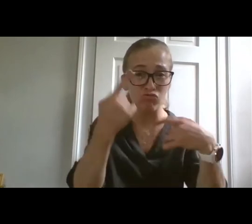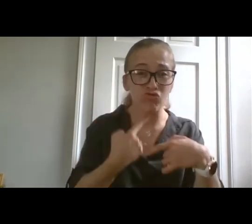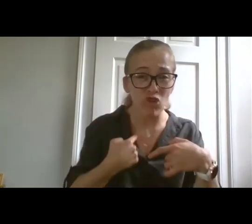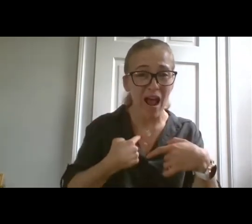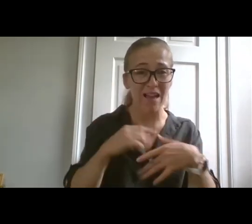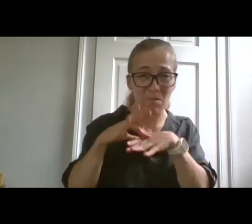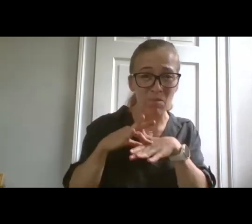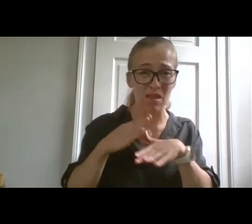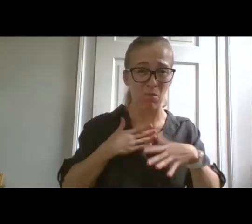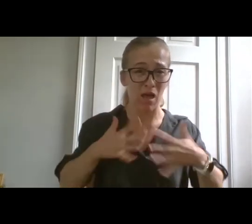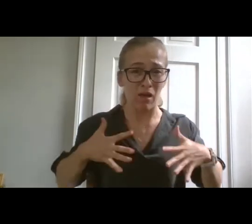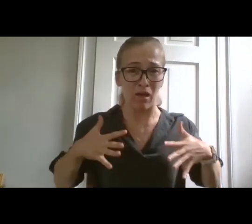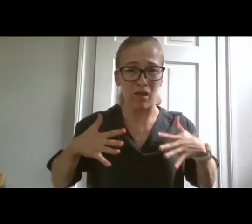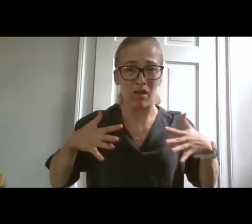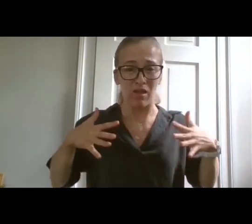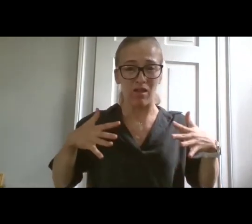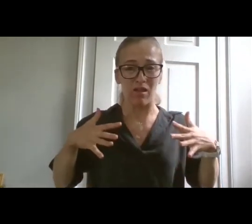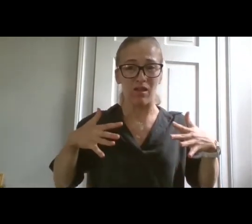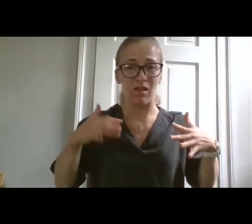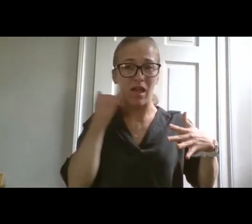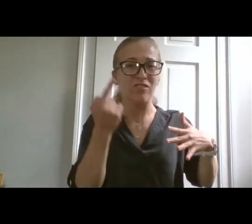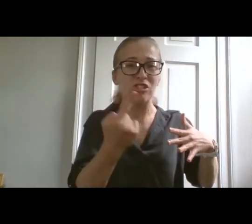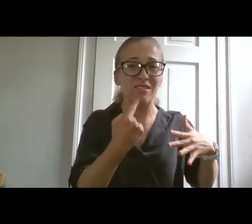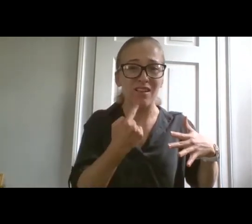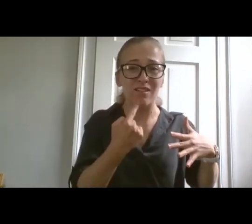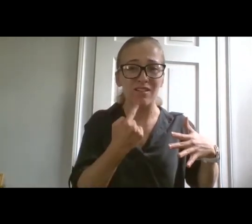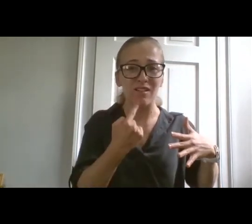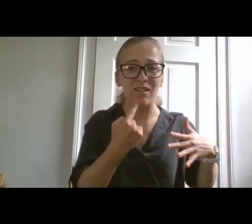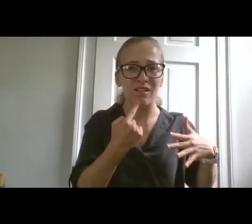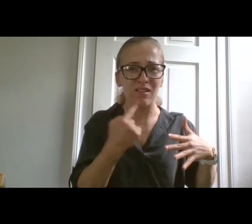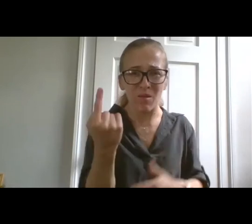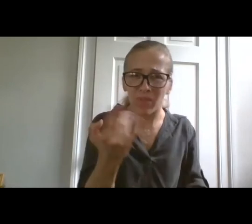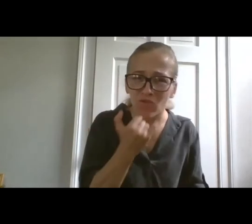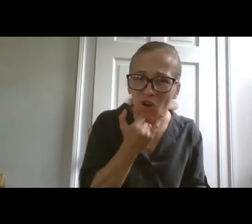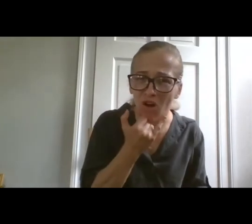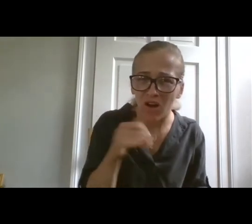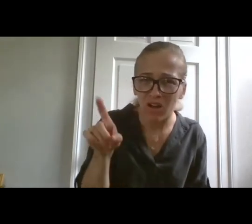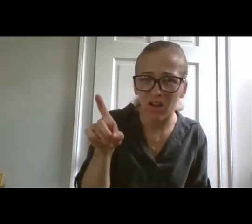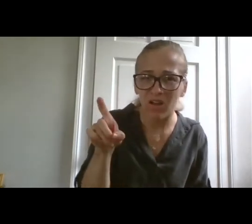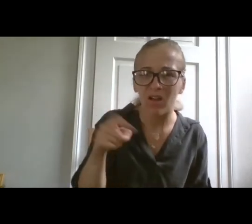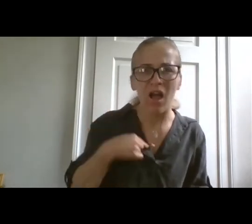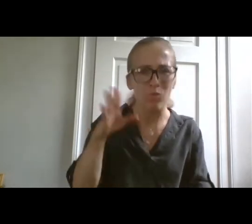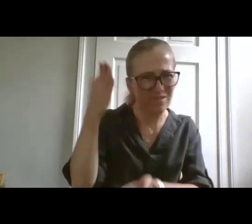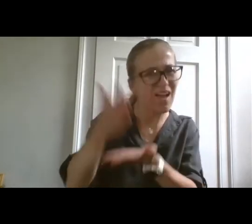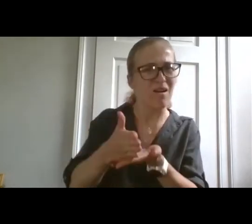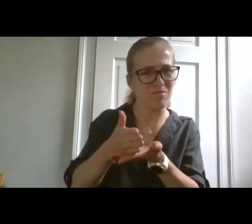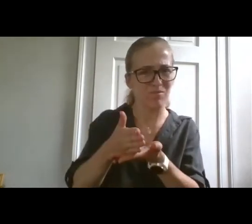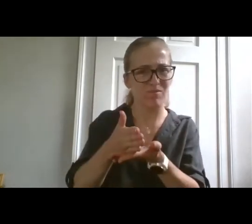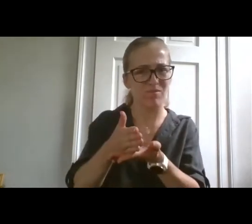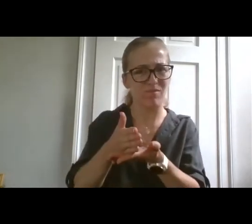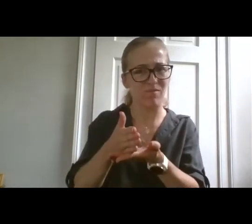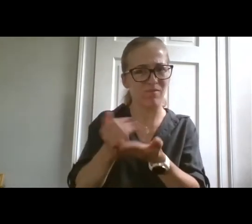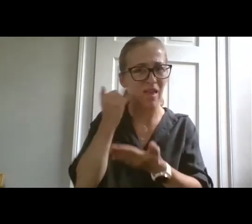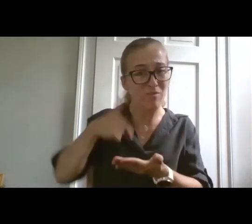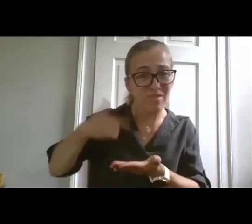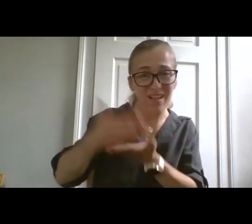My trembling hand? If only she said, is something wrong? I'm sure I'd stop. If I